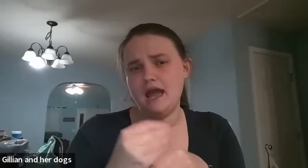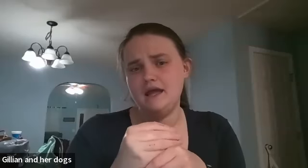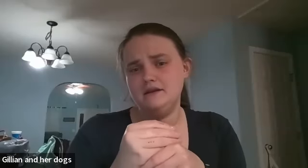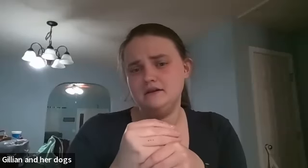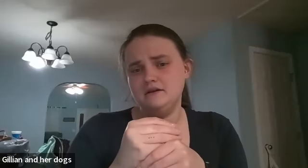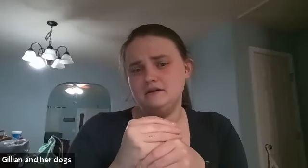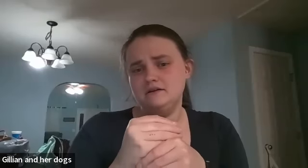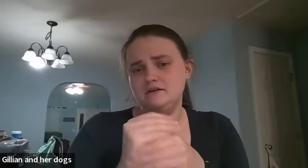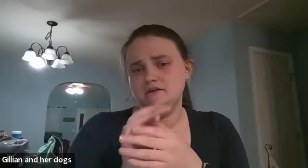add?